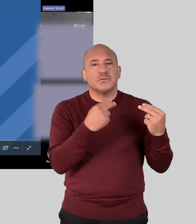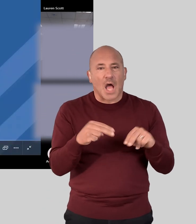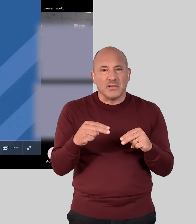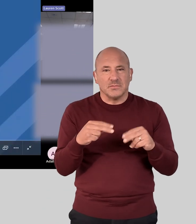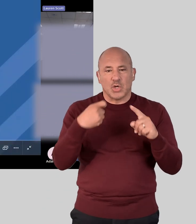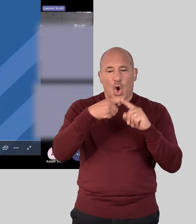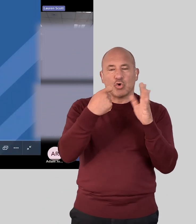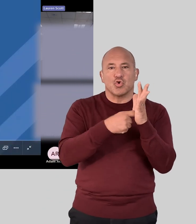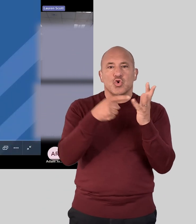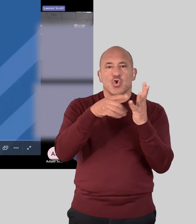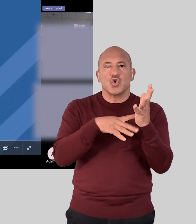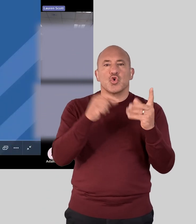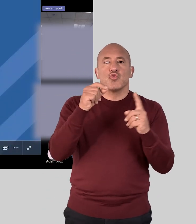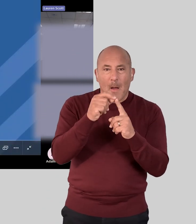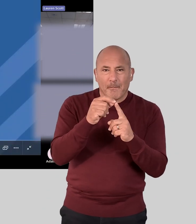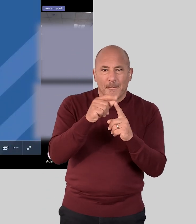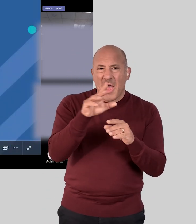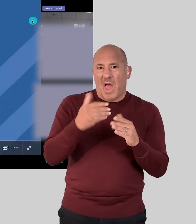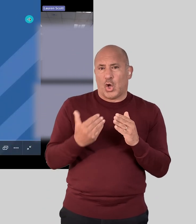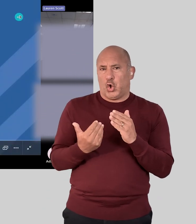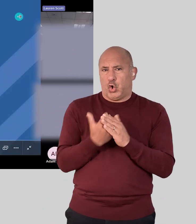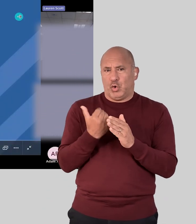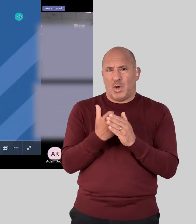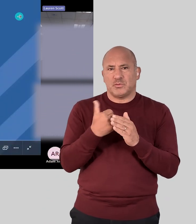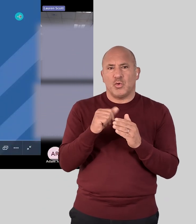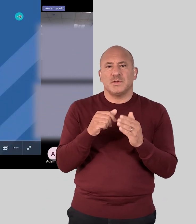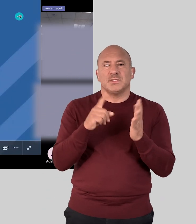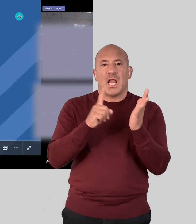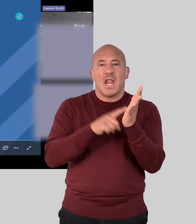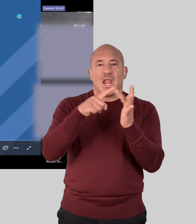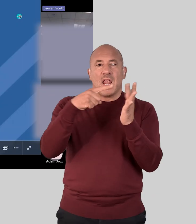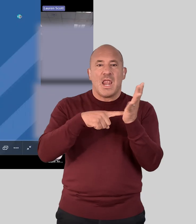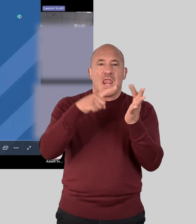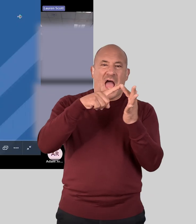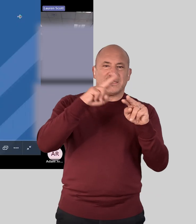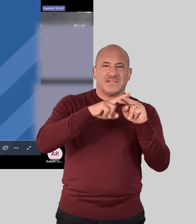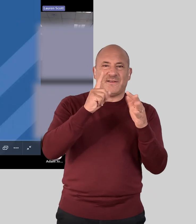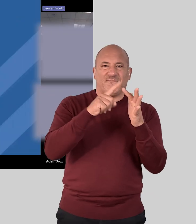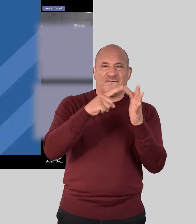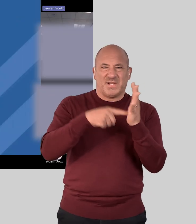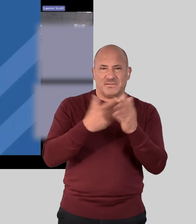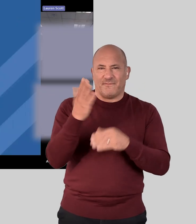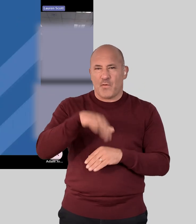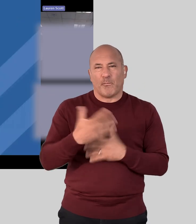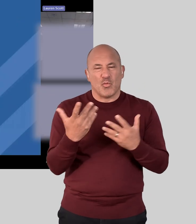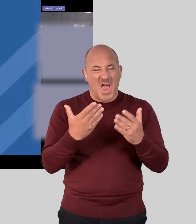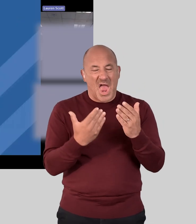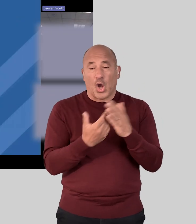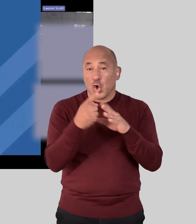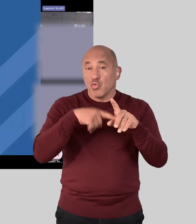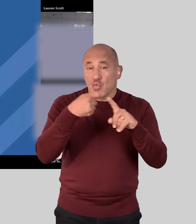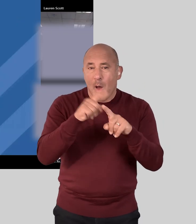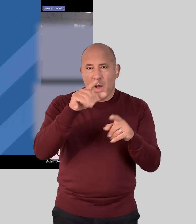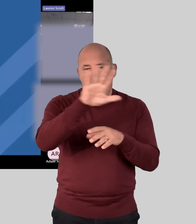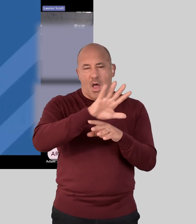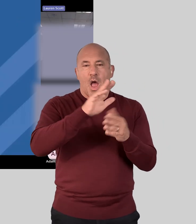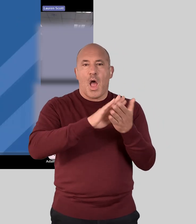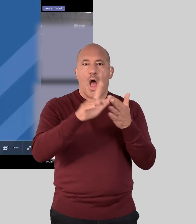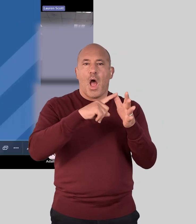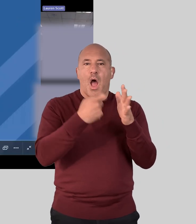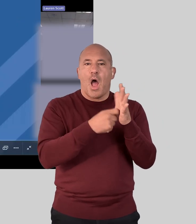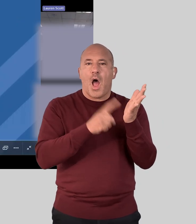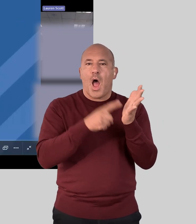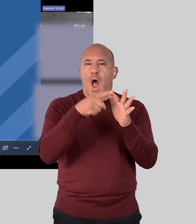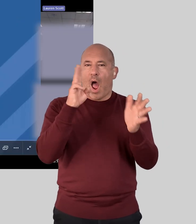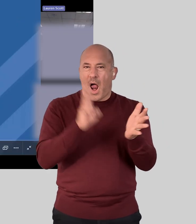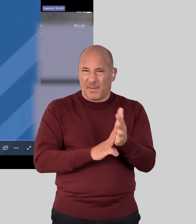dance and crump, and then one of the newer ones is called light feet, which came from Harlem, New York. So yeah, and